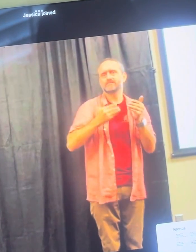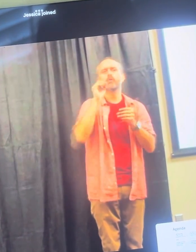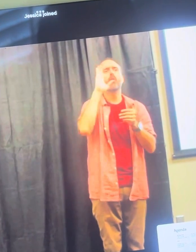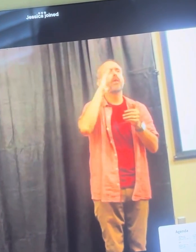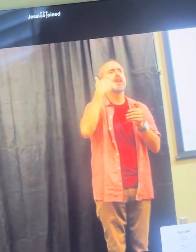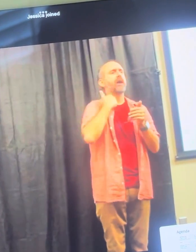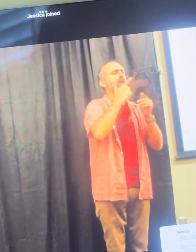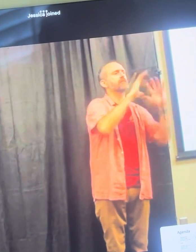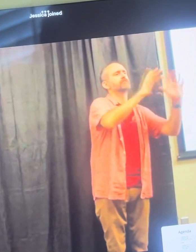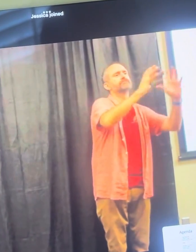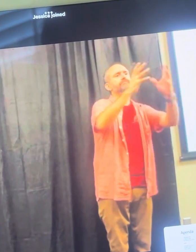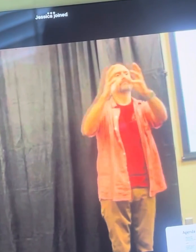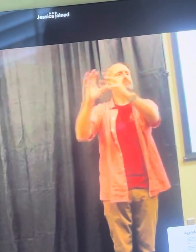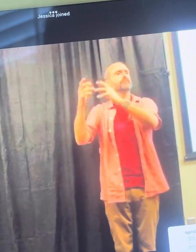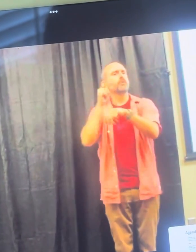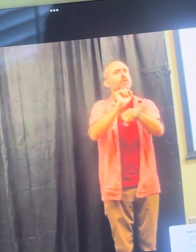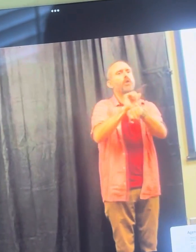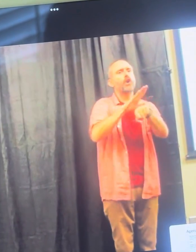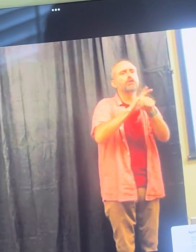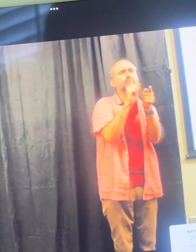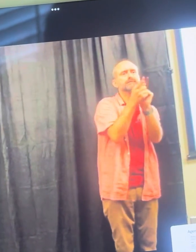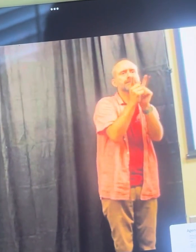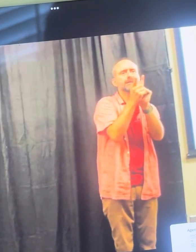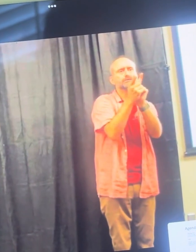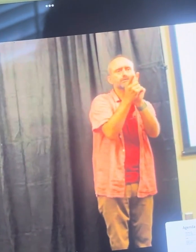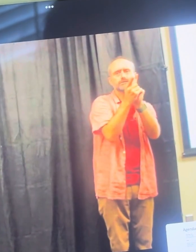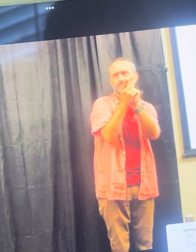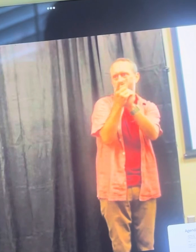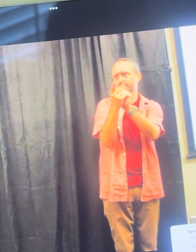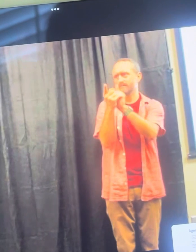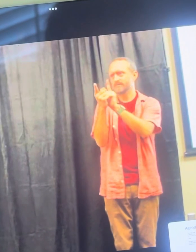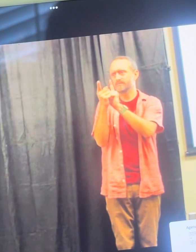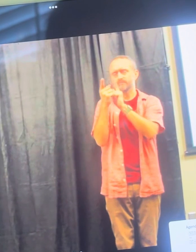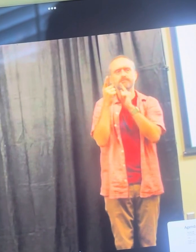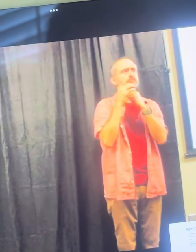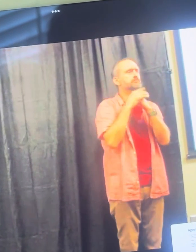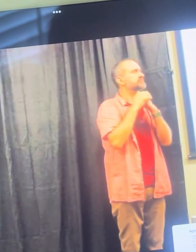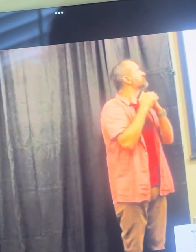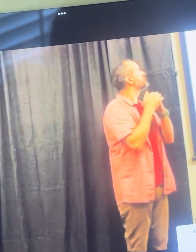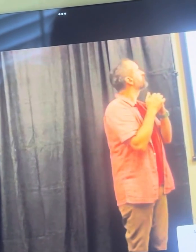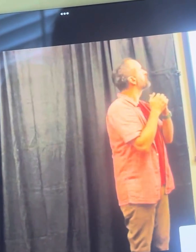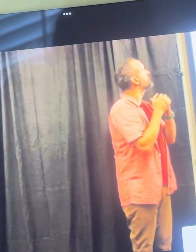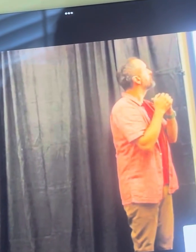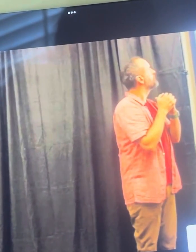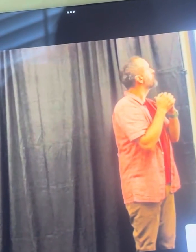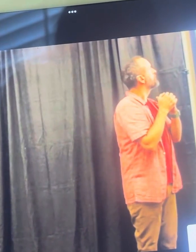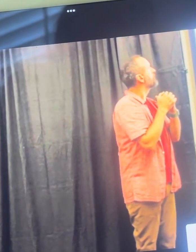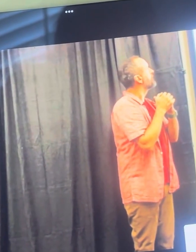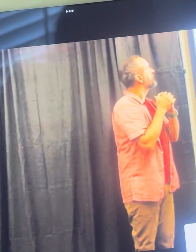That I have a translating process that you guys will work in groups and work on translating processes.